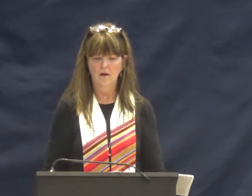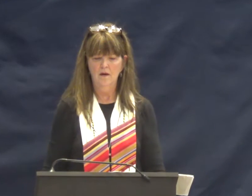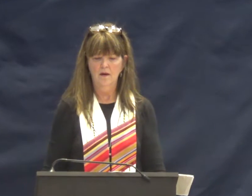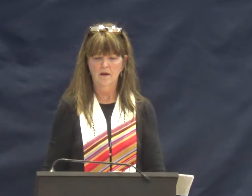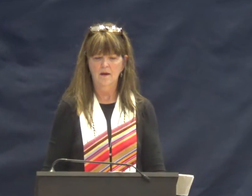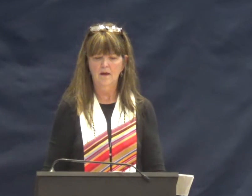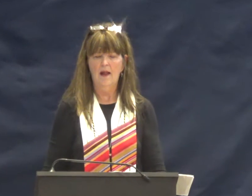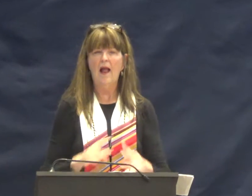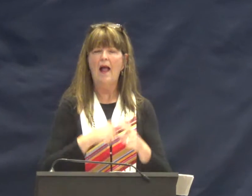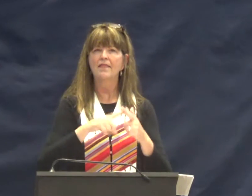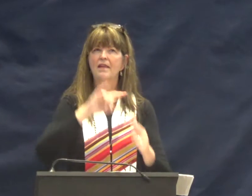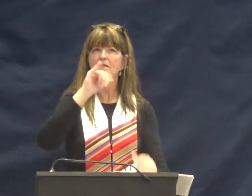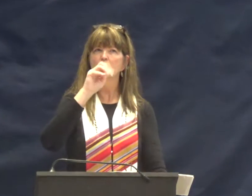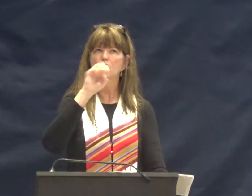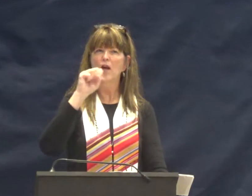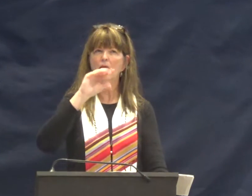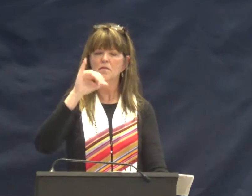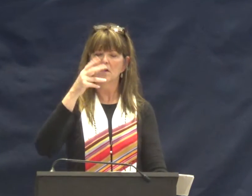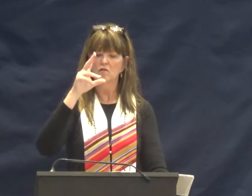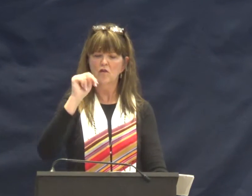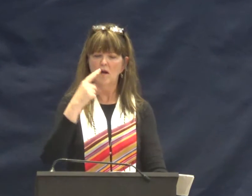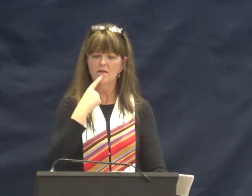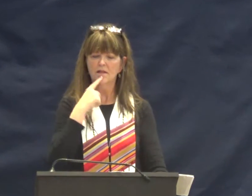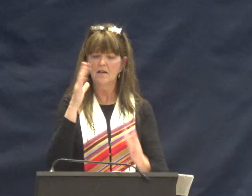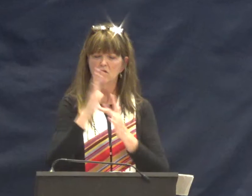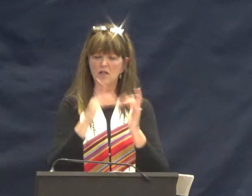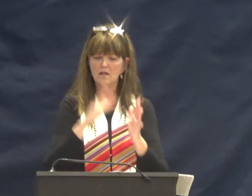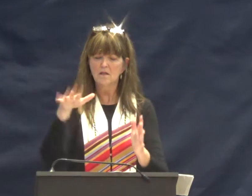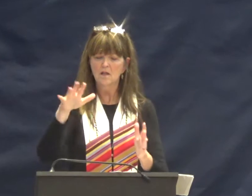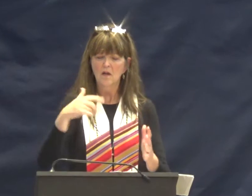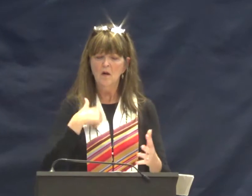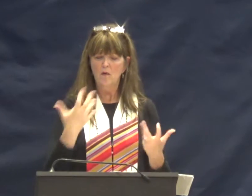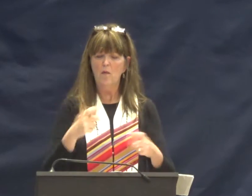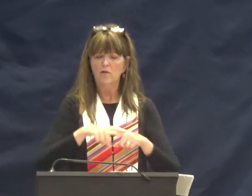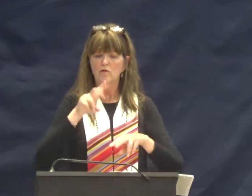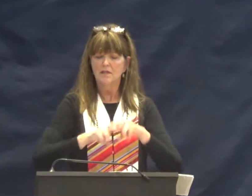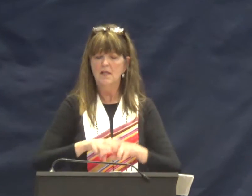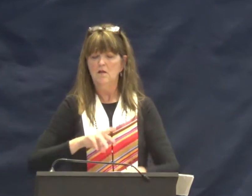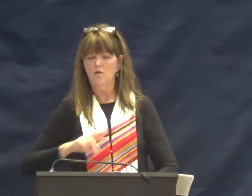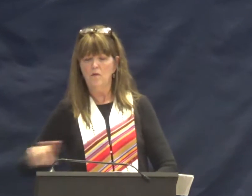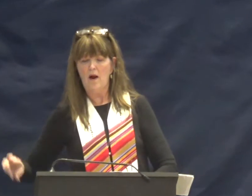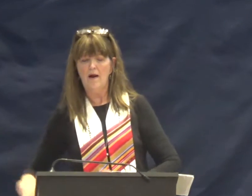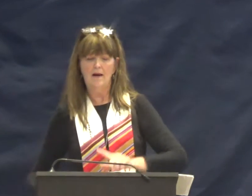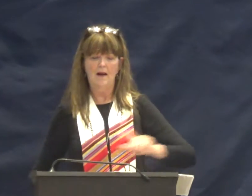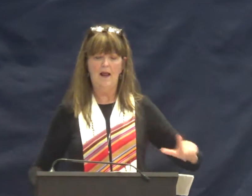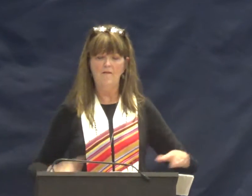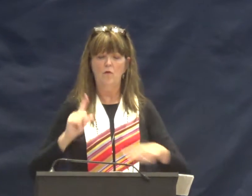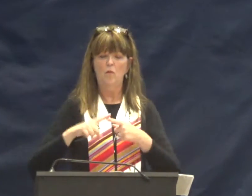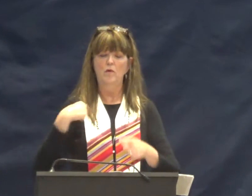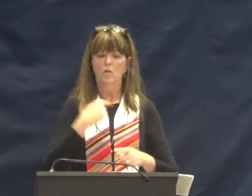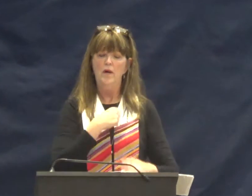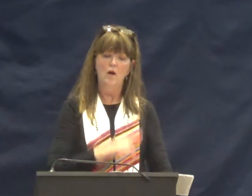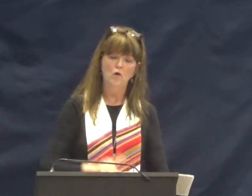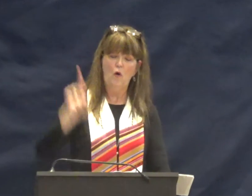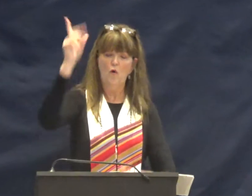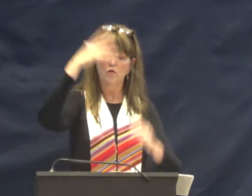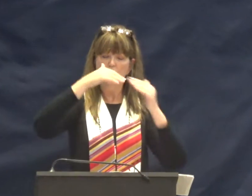know, and he was baptized by water in the Jordan River. And then in John, the disciples were talking